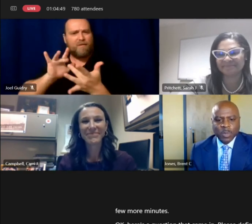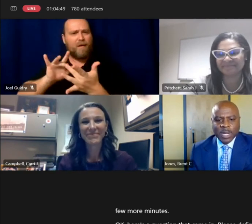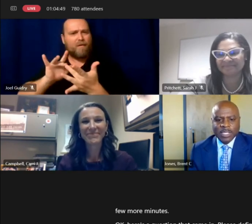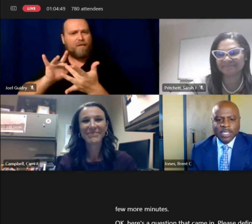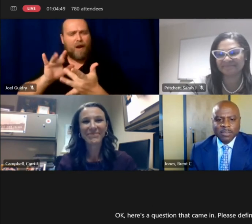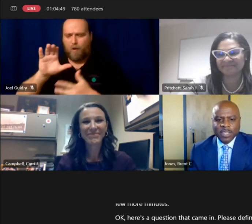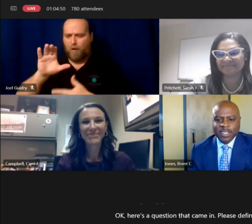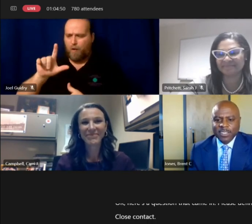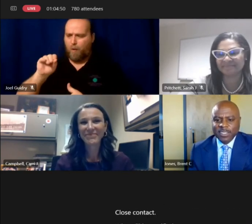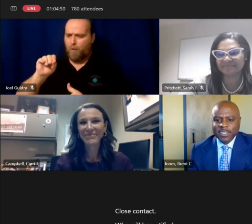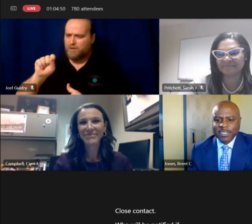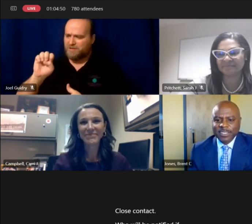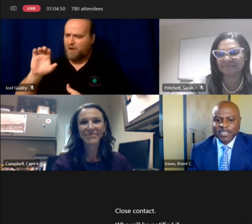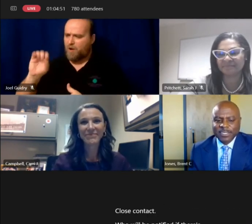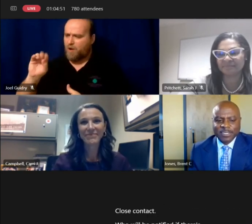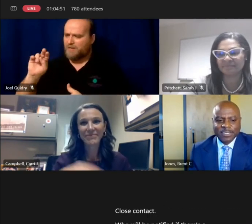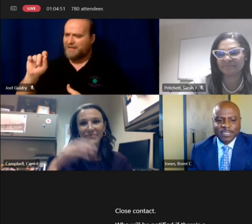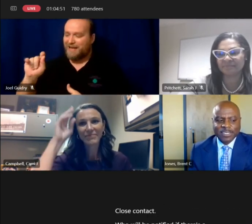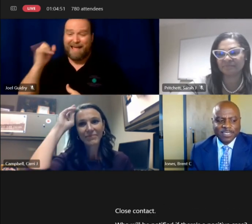there's a positive case?